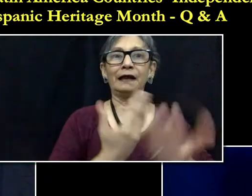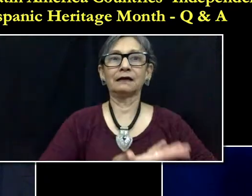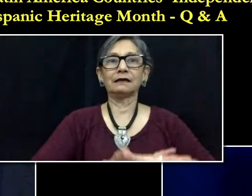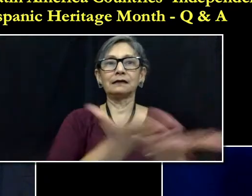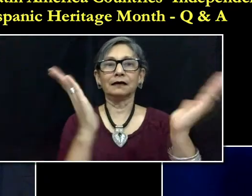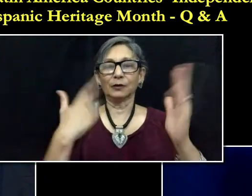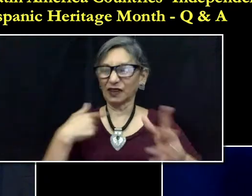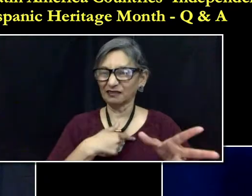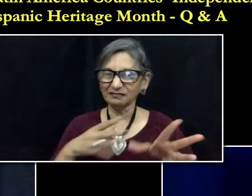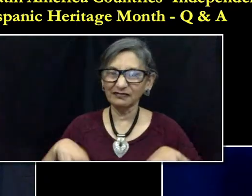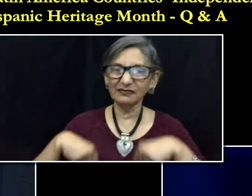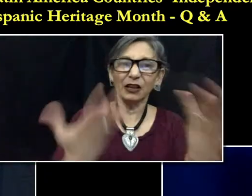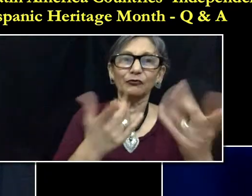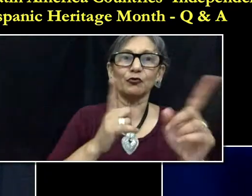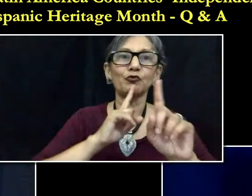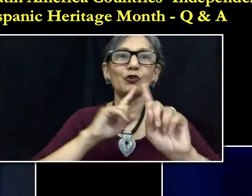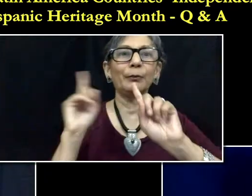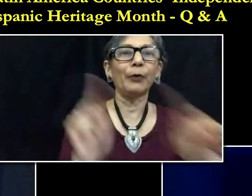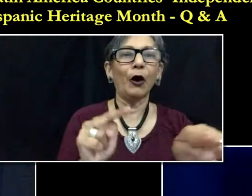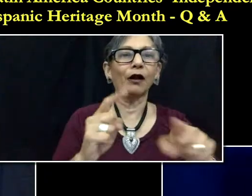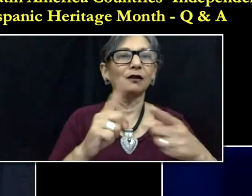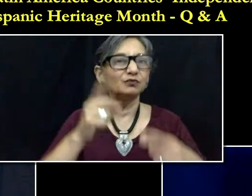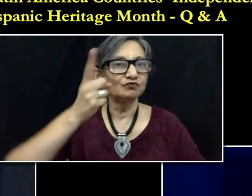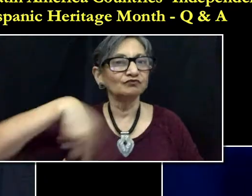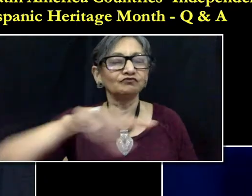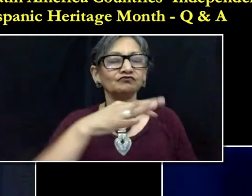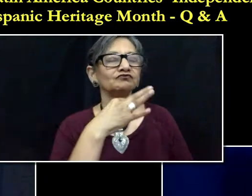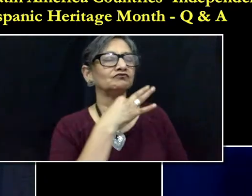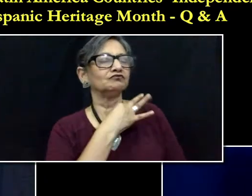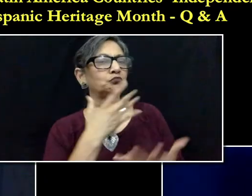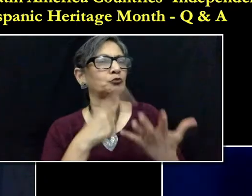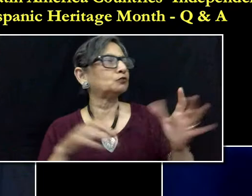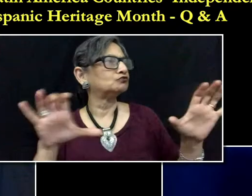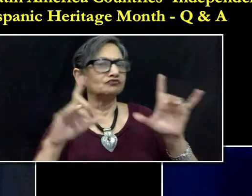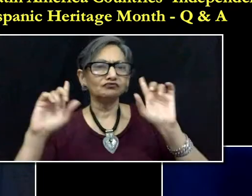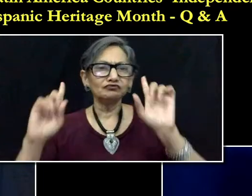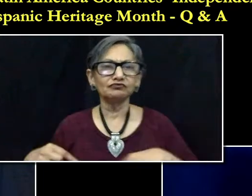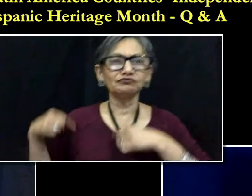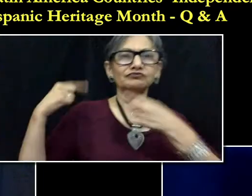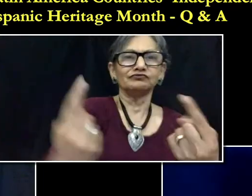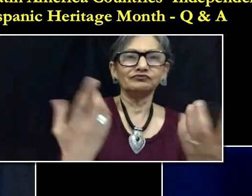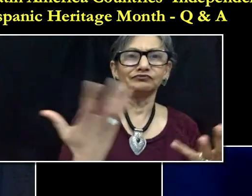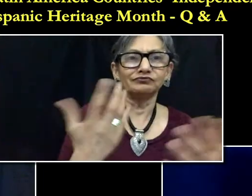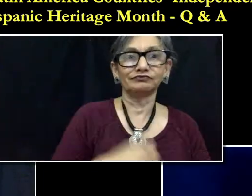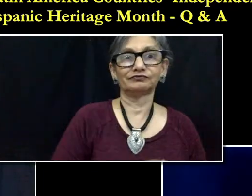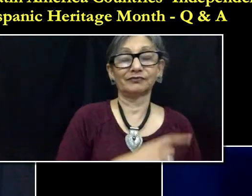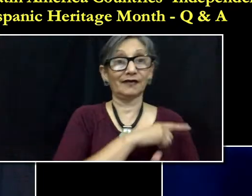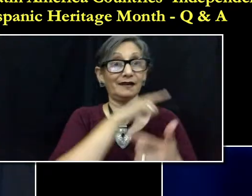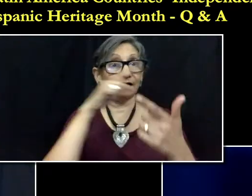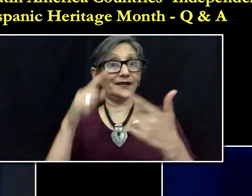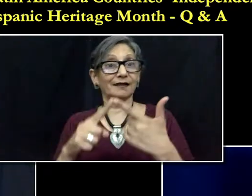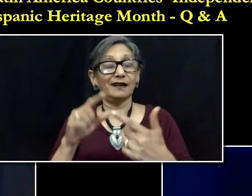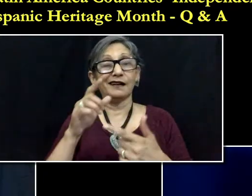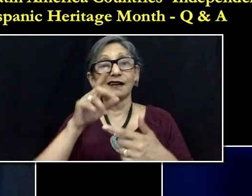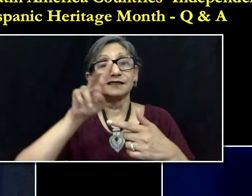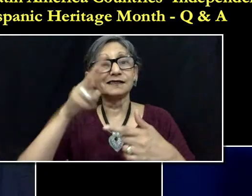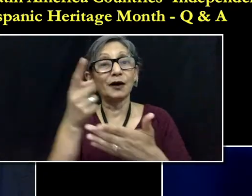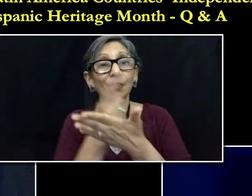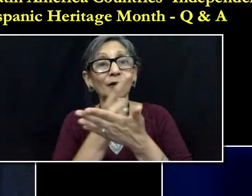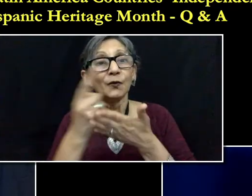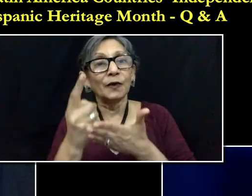have our statewide meeting. And so we encourage you guys to go. We will come back to you guys and report what's happening at our